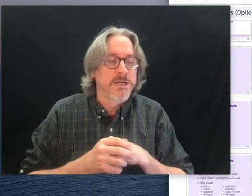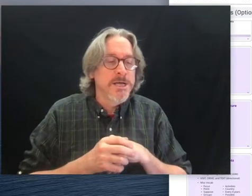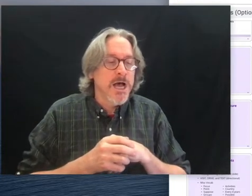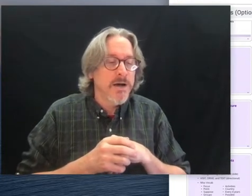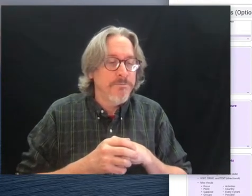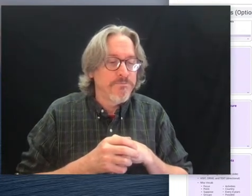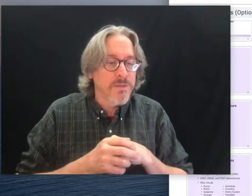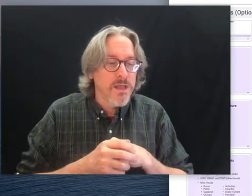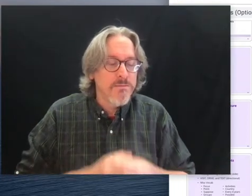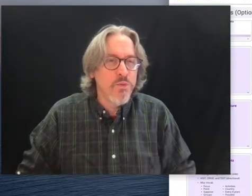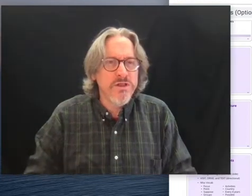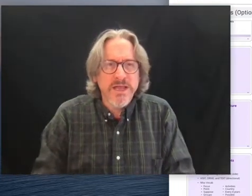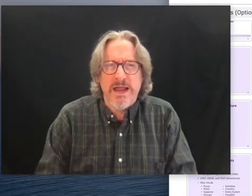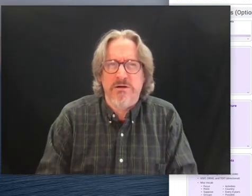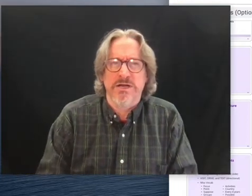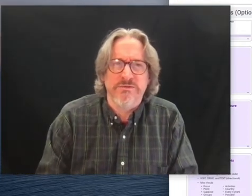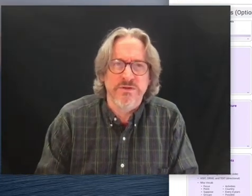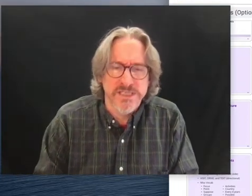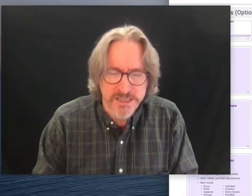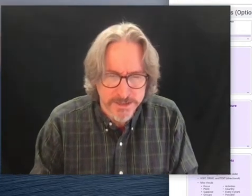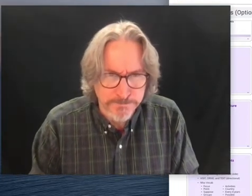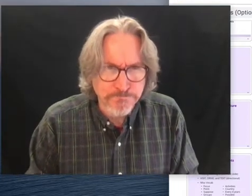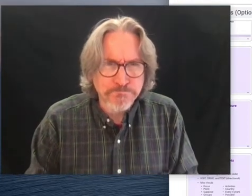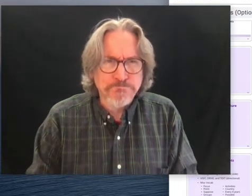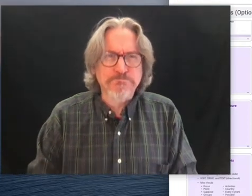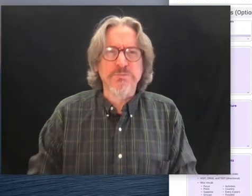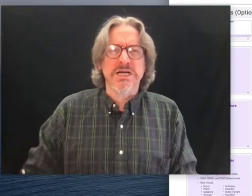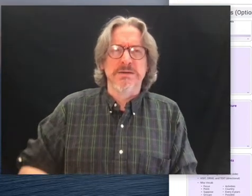stories. But one of the inherent differences is